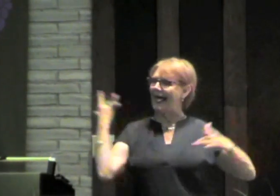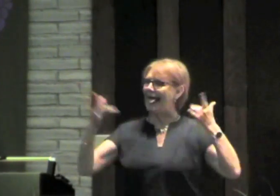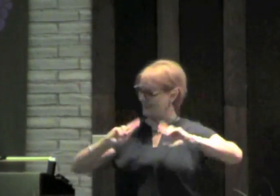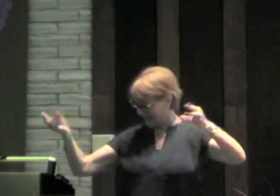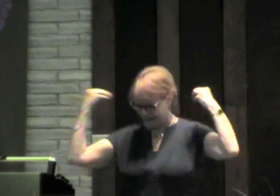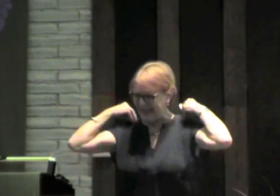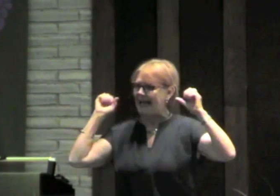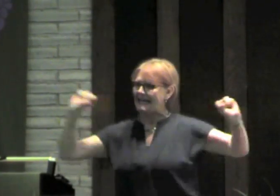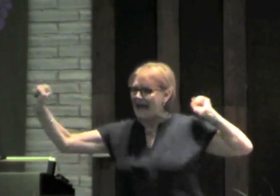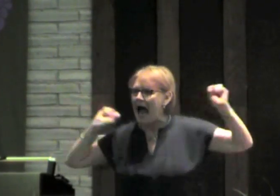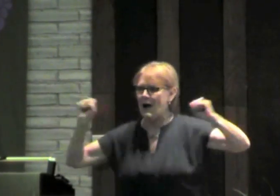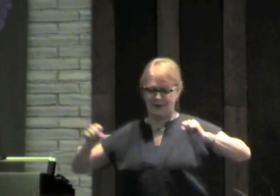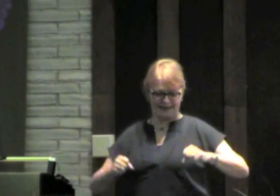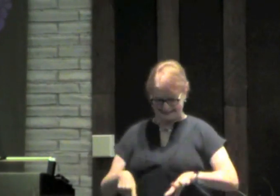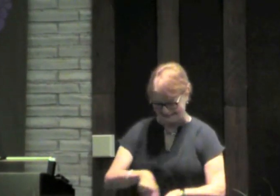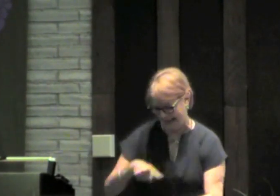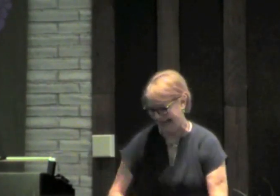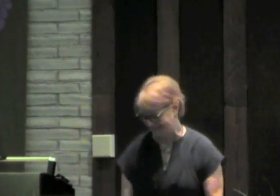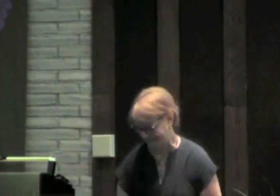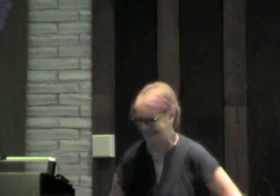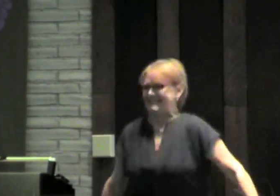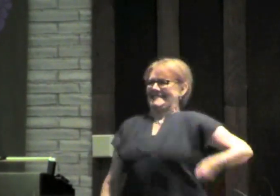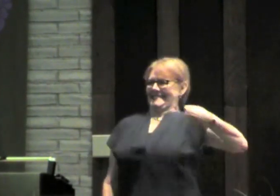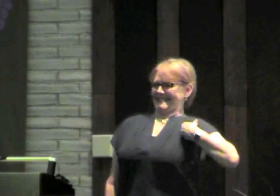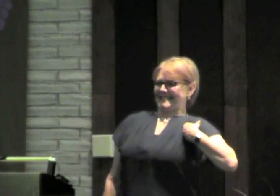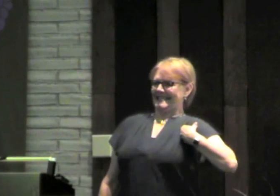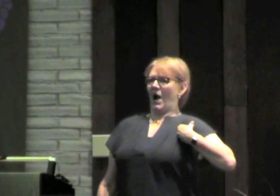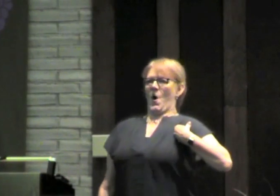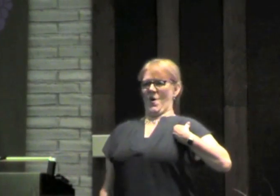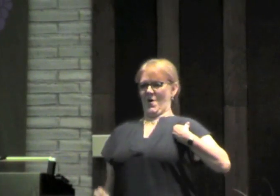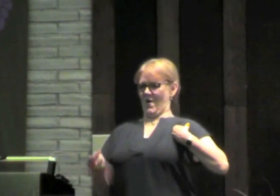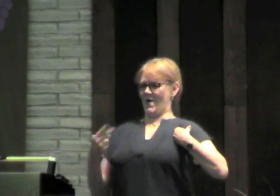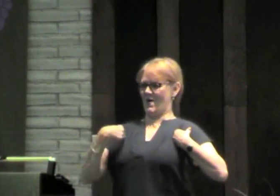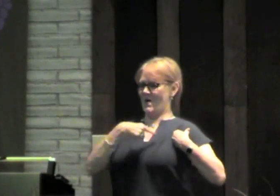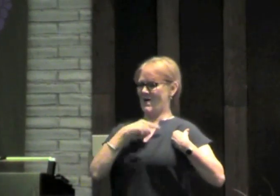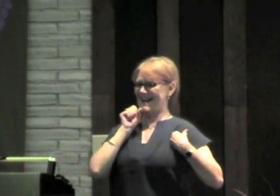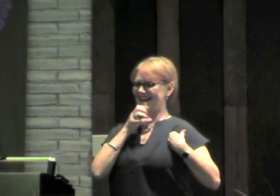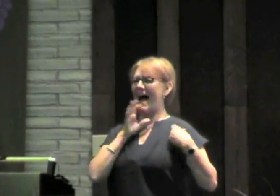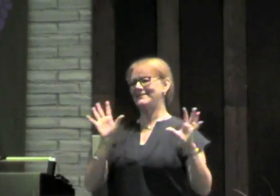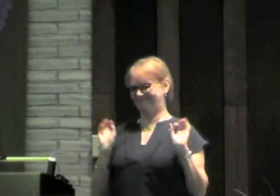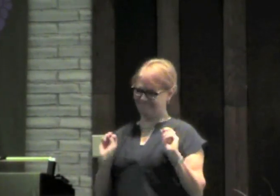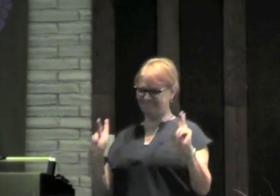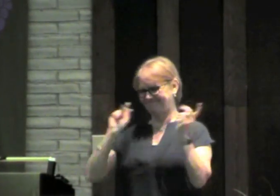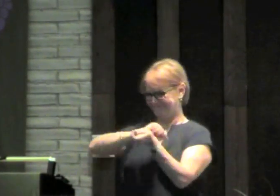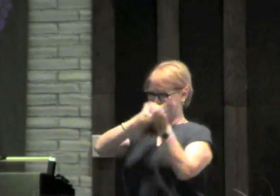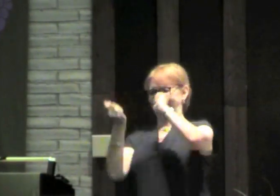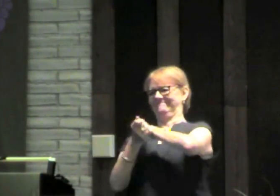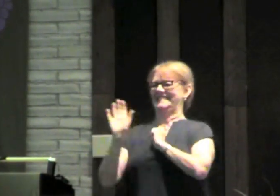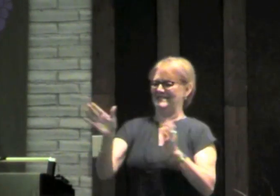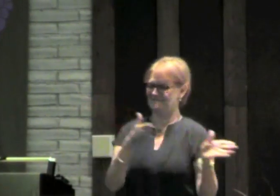tour. And he was ready. He had beach towels, he had sandals, he had his shorts, and he was ready to go to the beach, but we weren't. So he had to